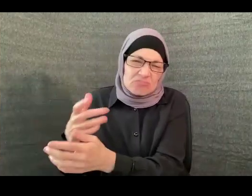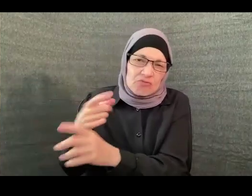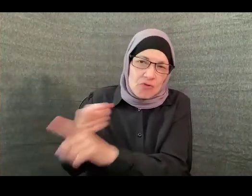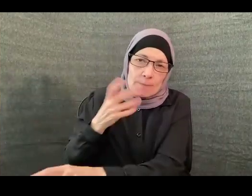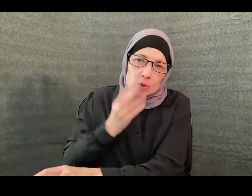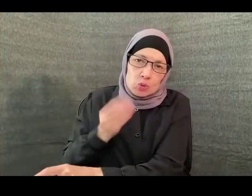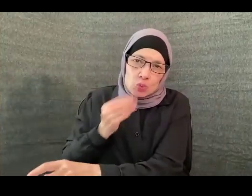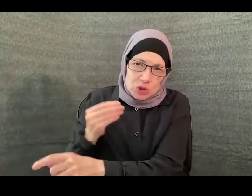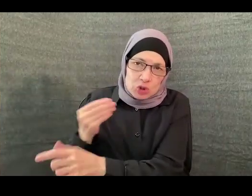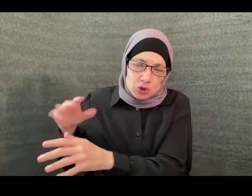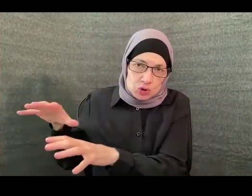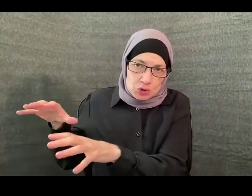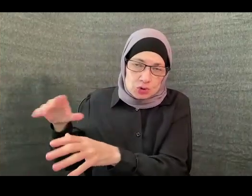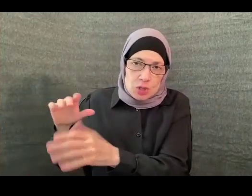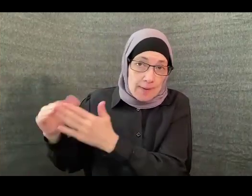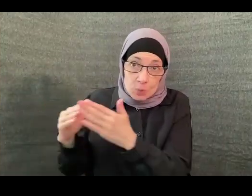against